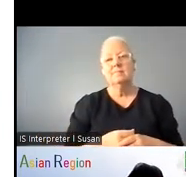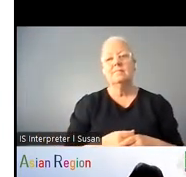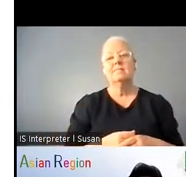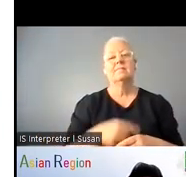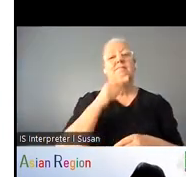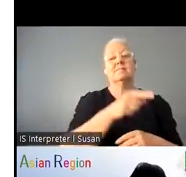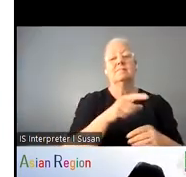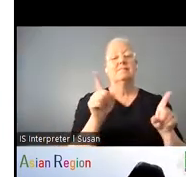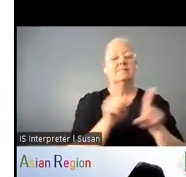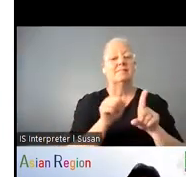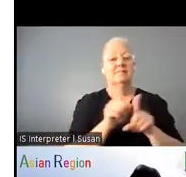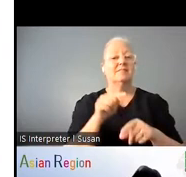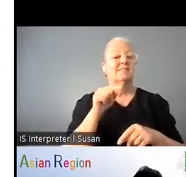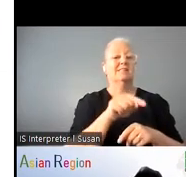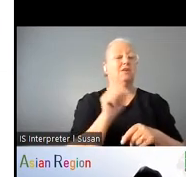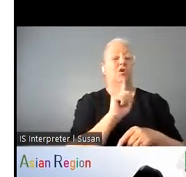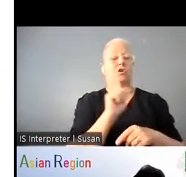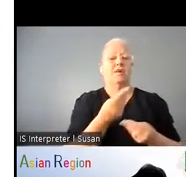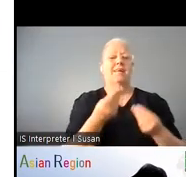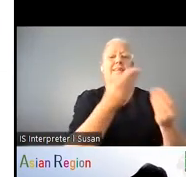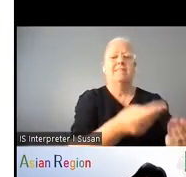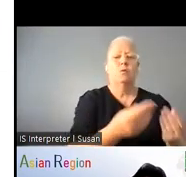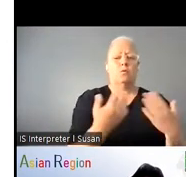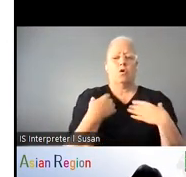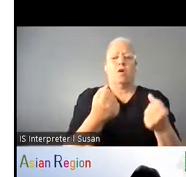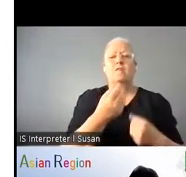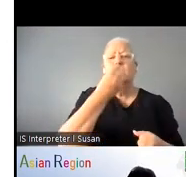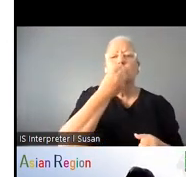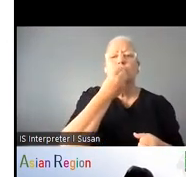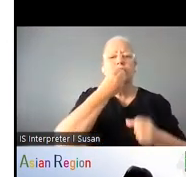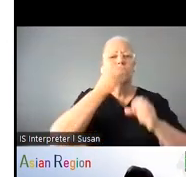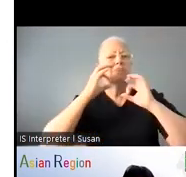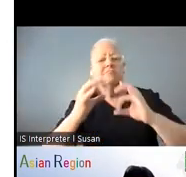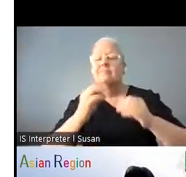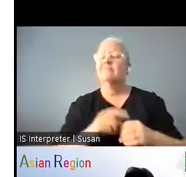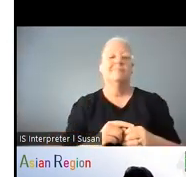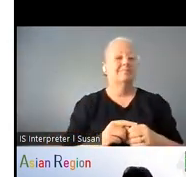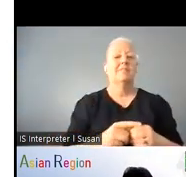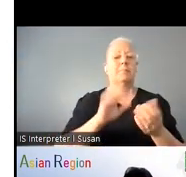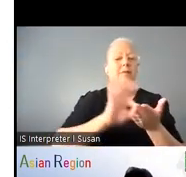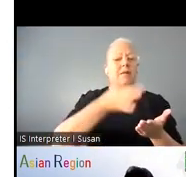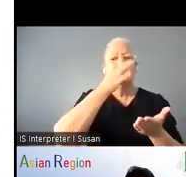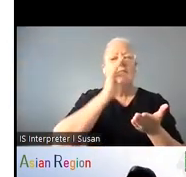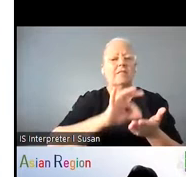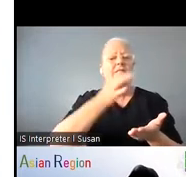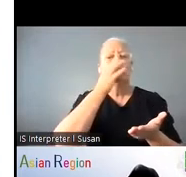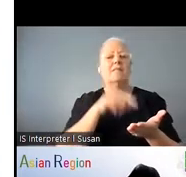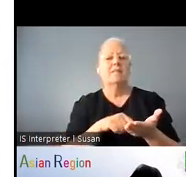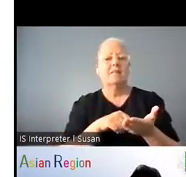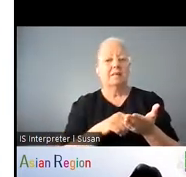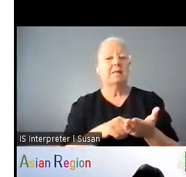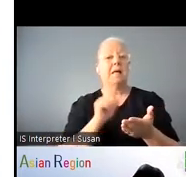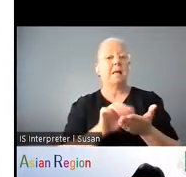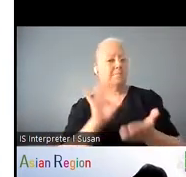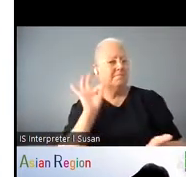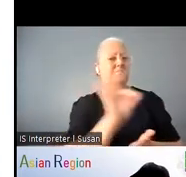roof, and unhealthy food are considered enough for them. The medication in a few social care institutions are forcibly given